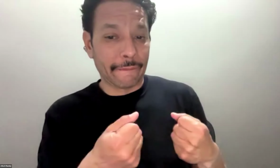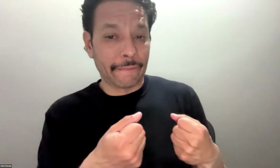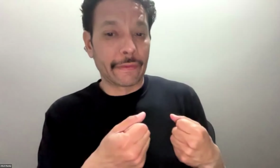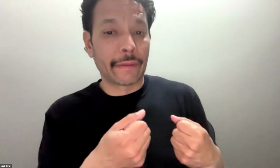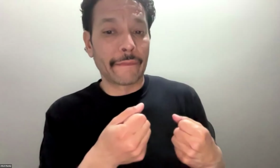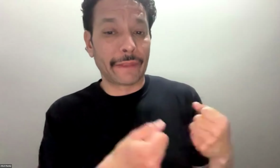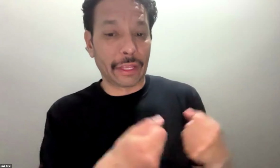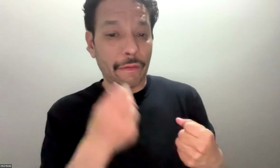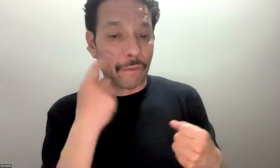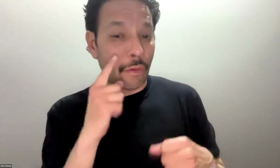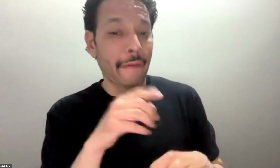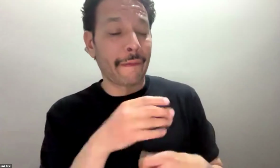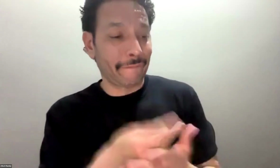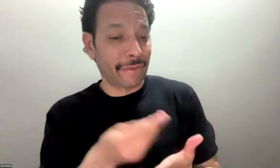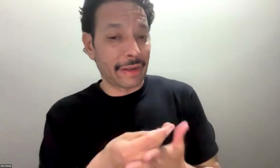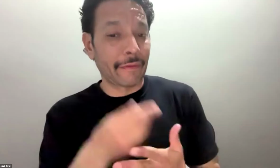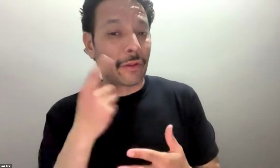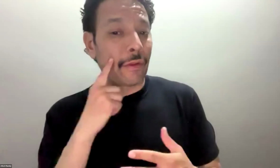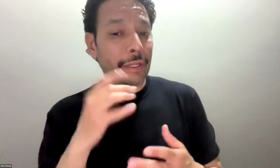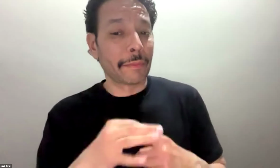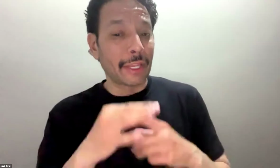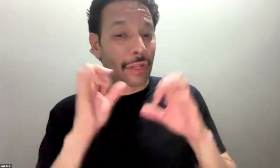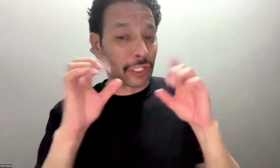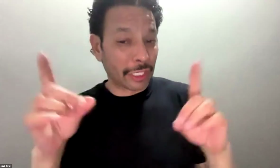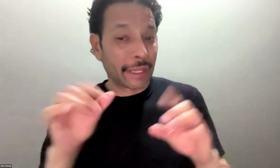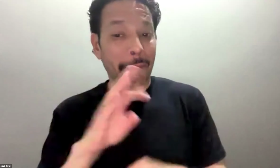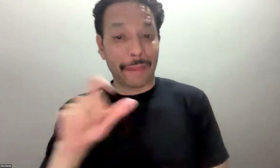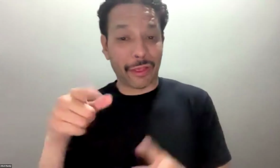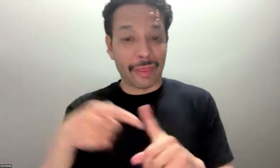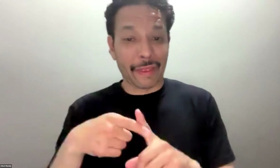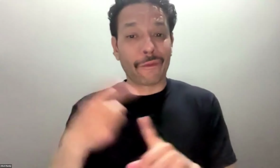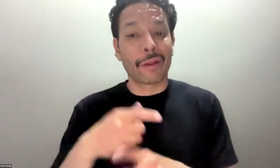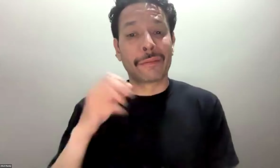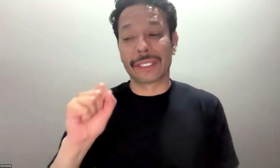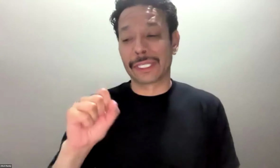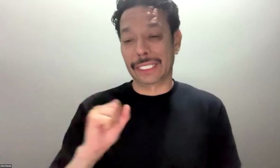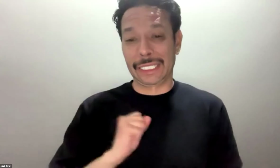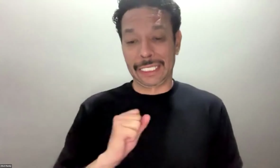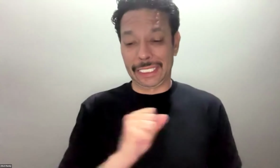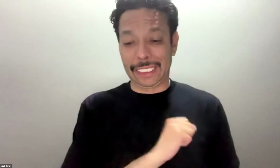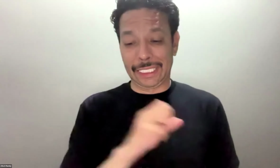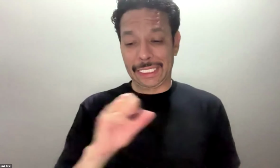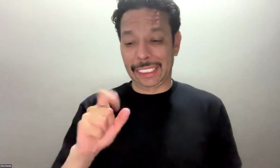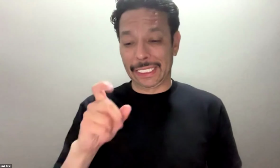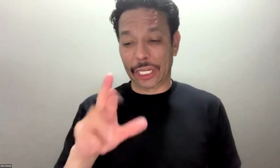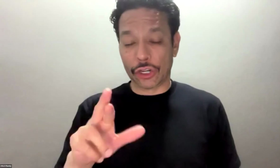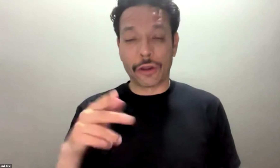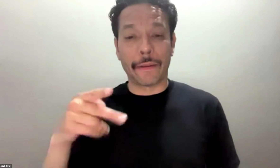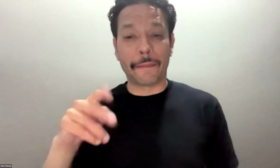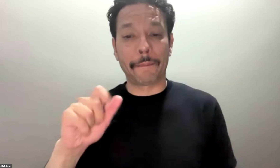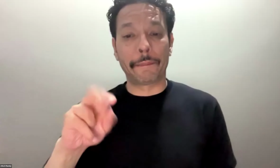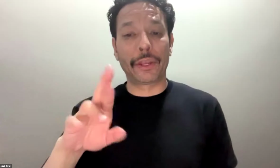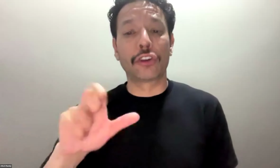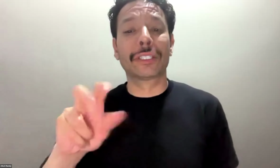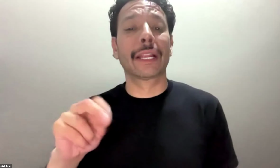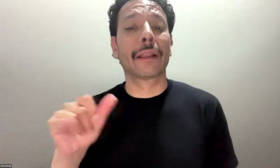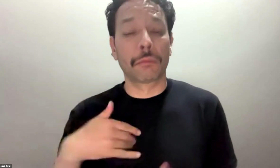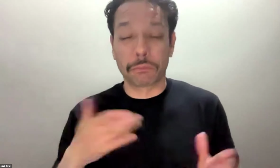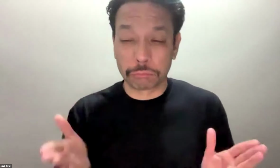for special education. The bill that's moving that forward is from Senator Peterson. And the push is